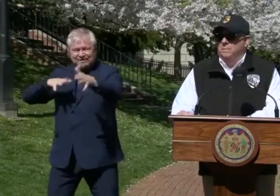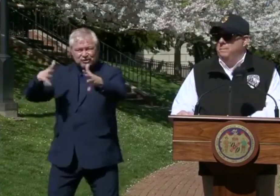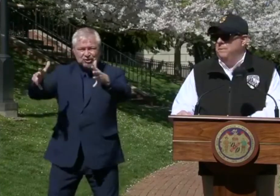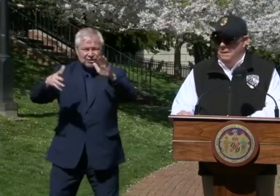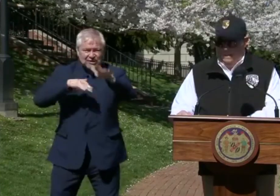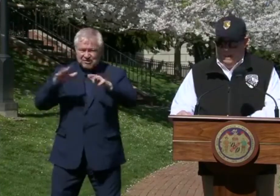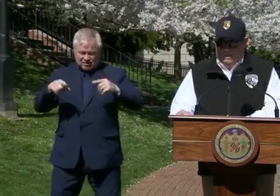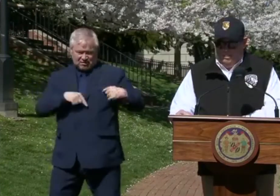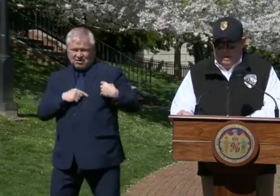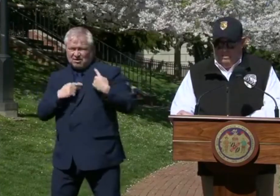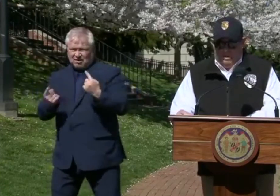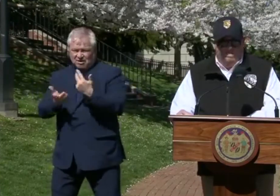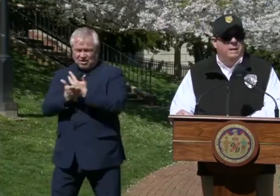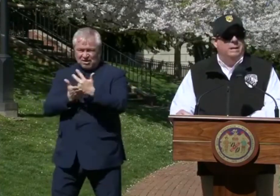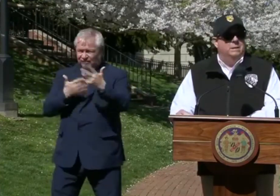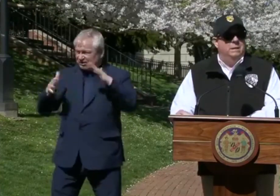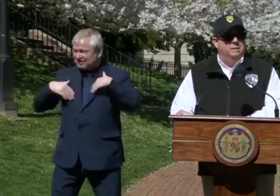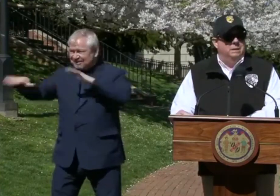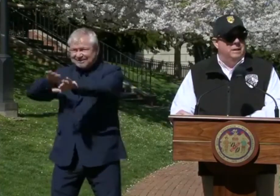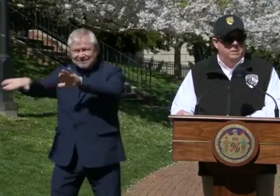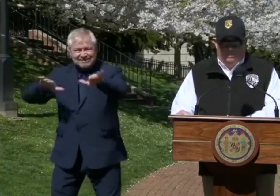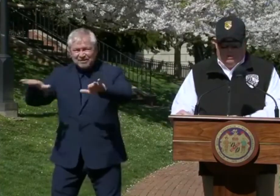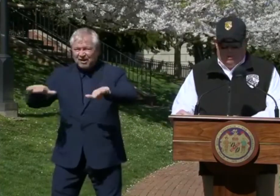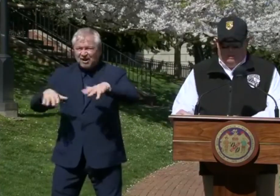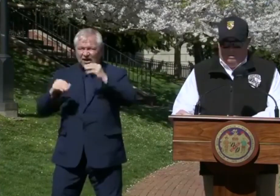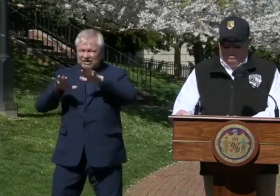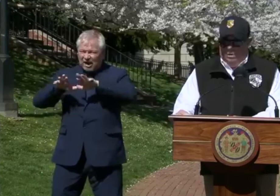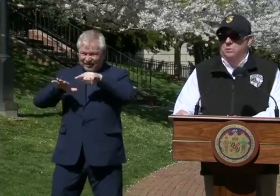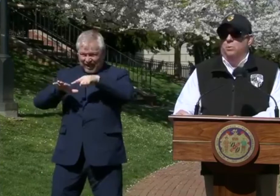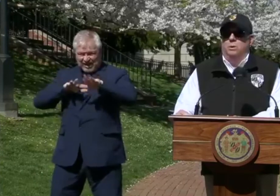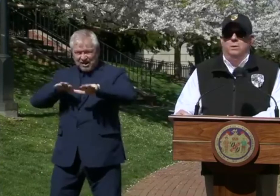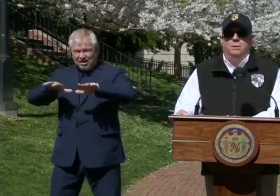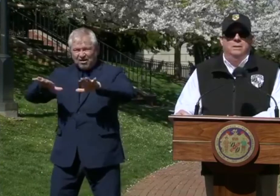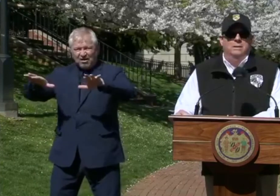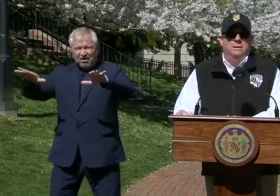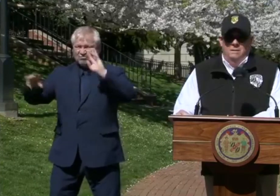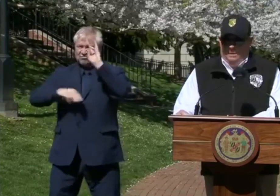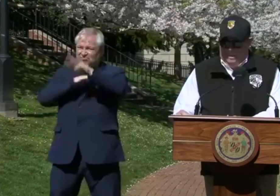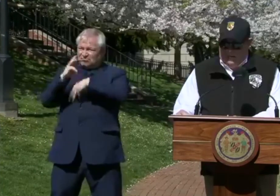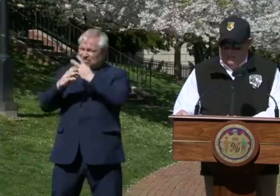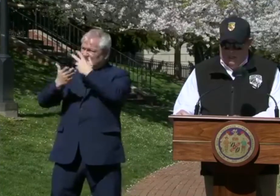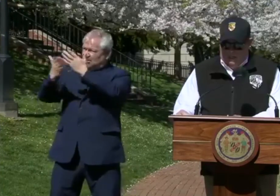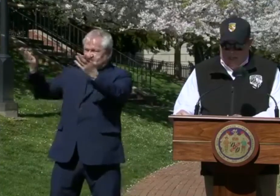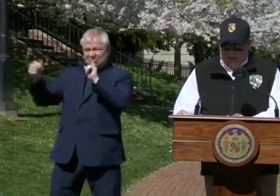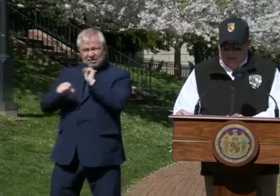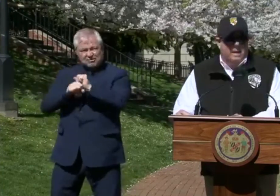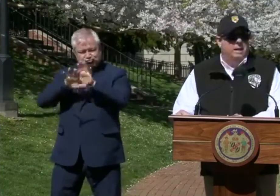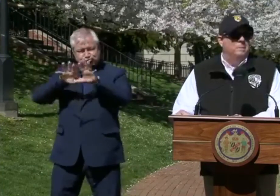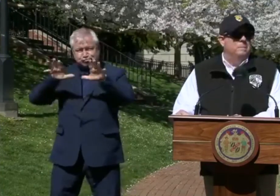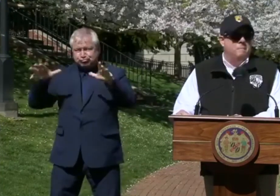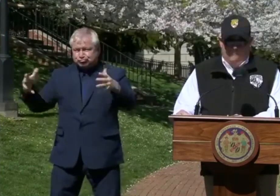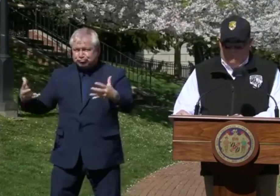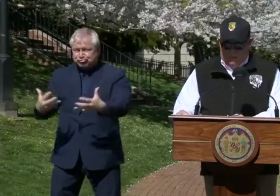3 weeks, and in spite of the rapid escalation of this crisis across the world, the nation, and our